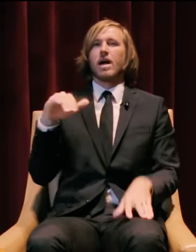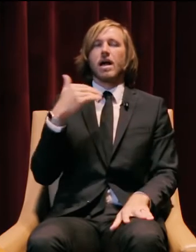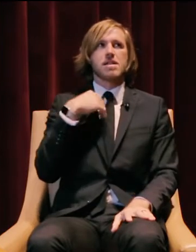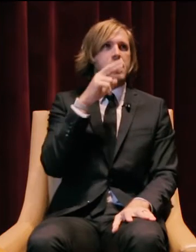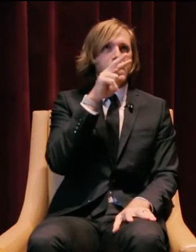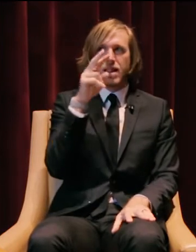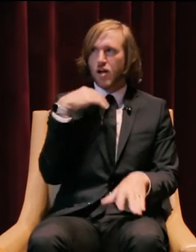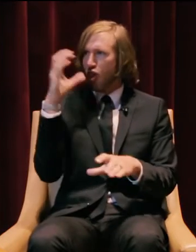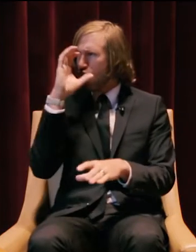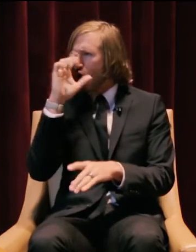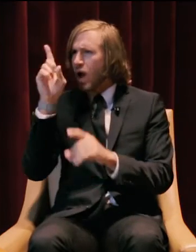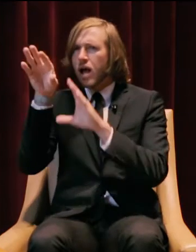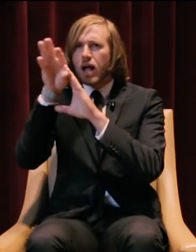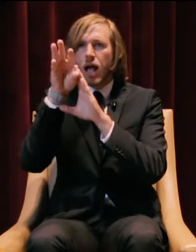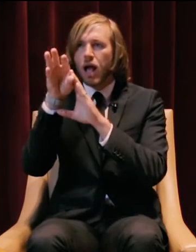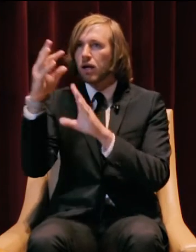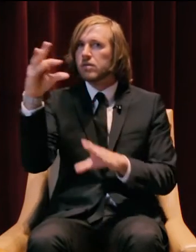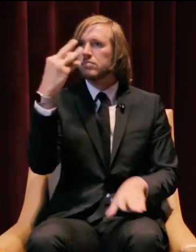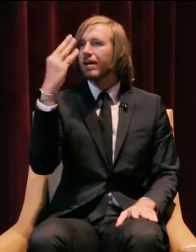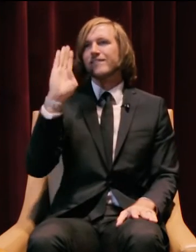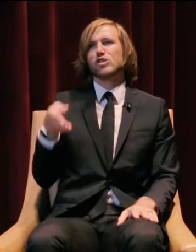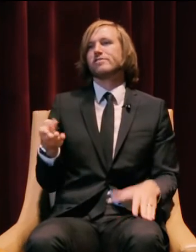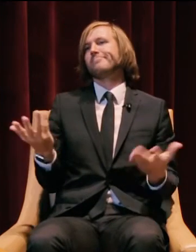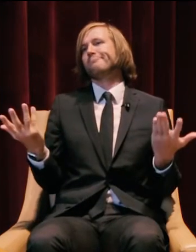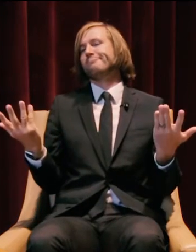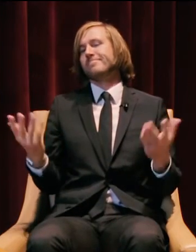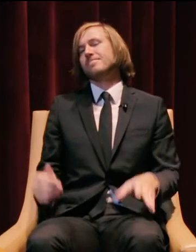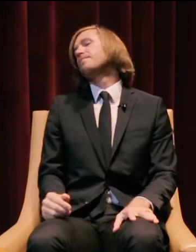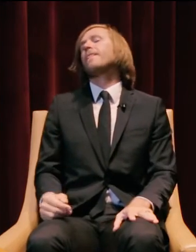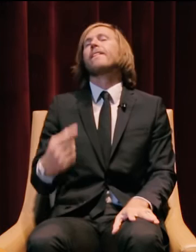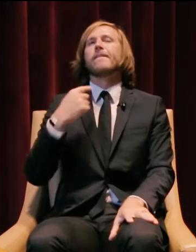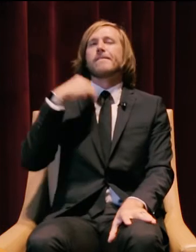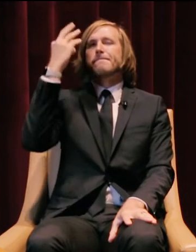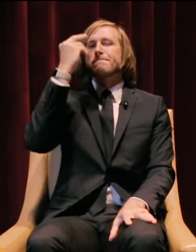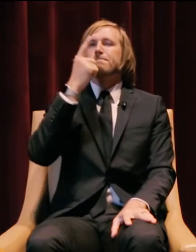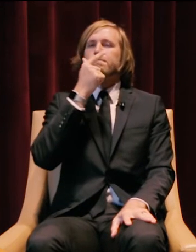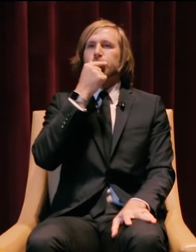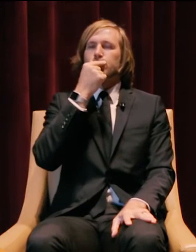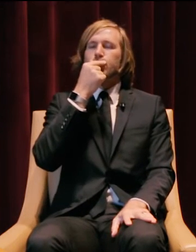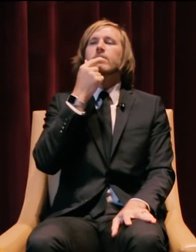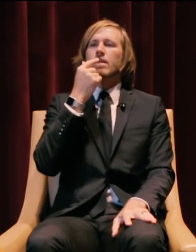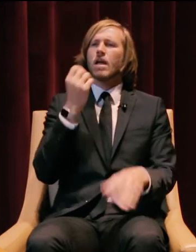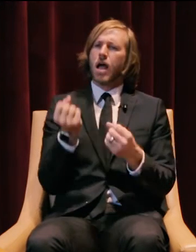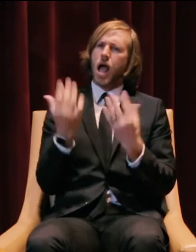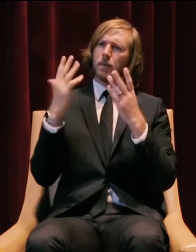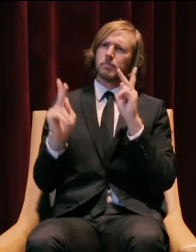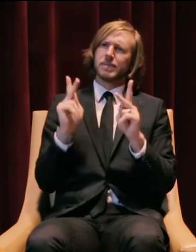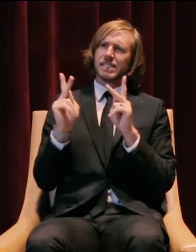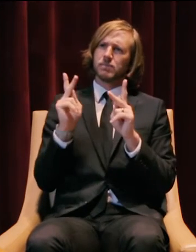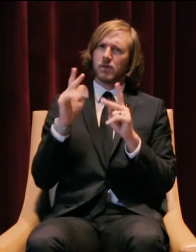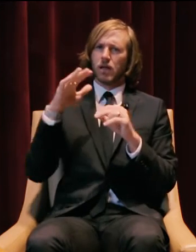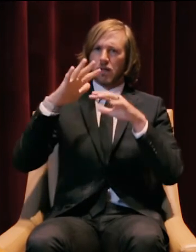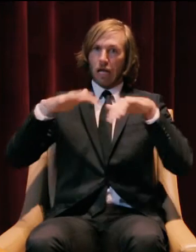that camera. And it never came to us. And I'm thinking, well, okay, but how many people